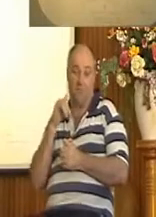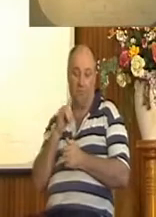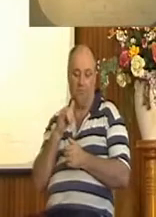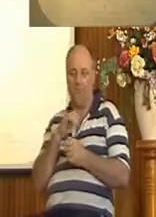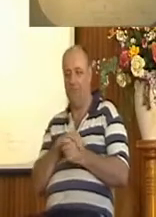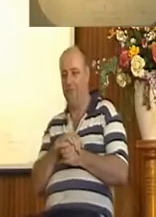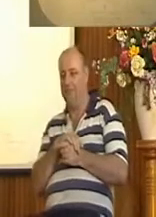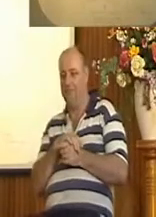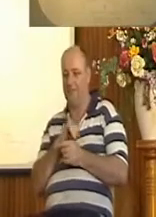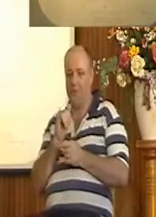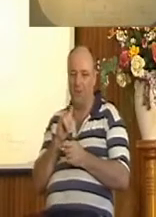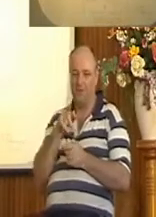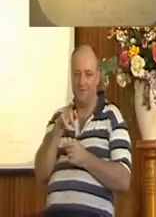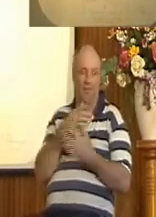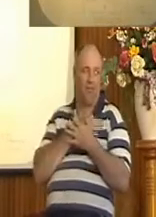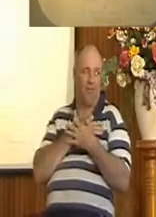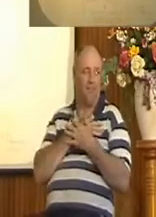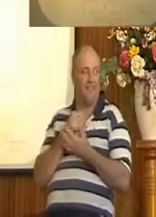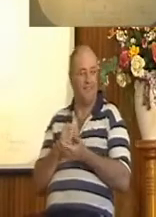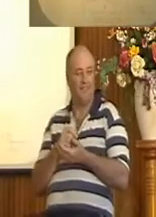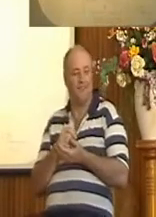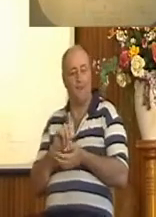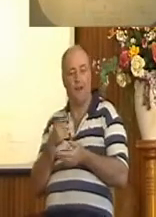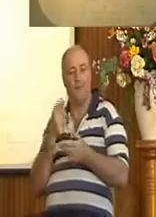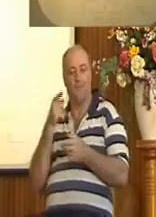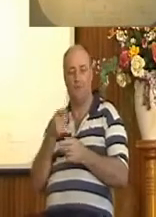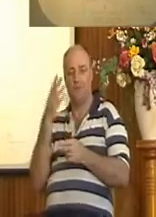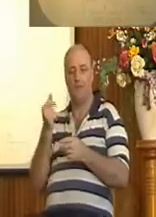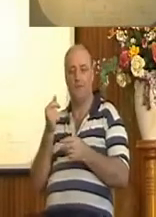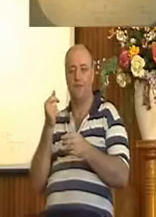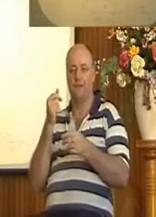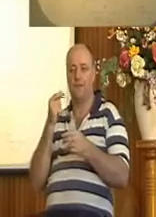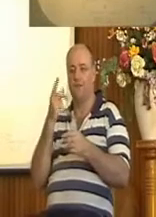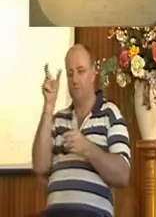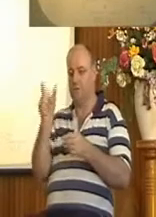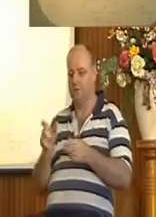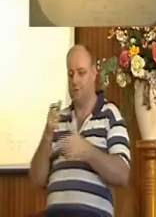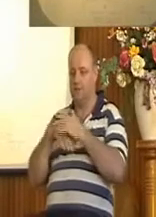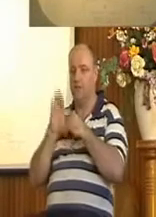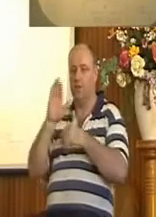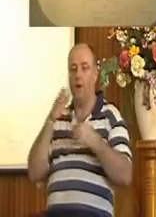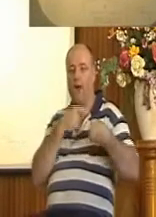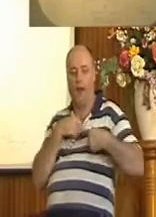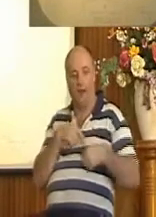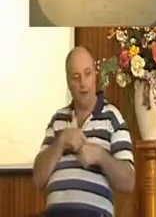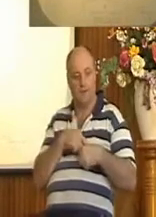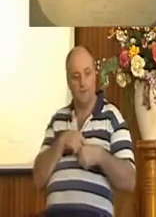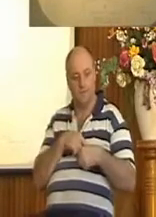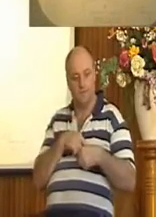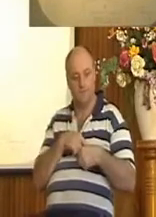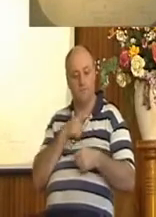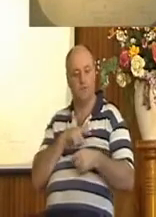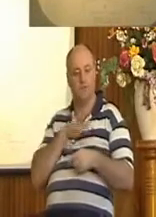electrocardiogram, comes into the English language in many ways. It's in the heart that we feel, essentially. But it's not a